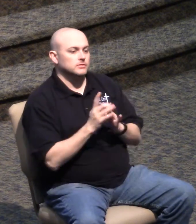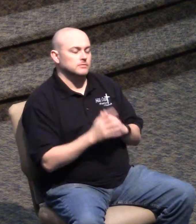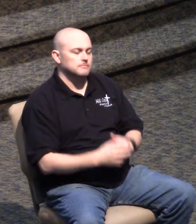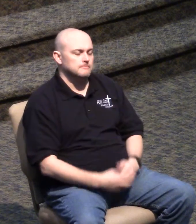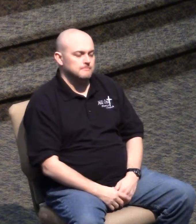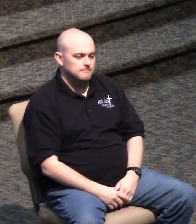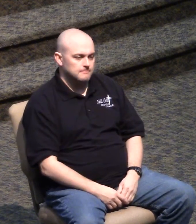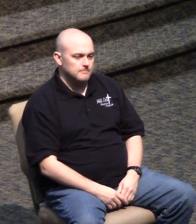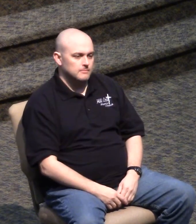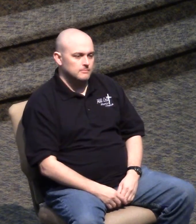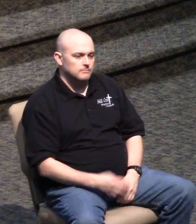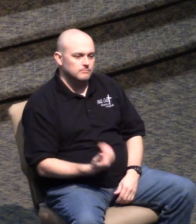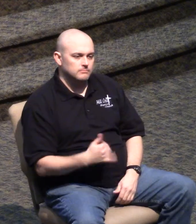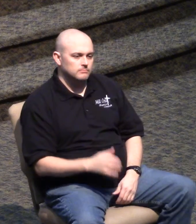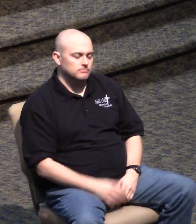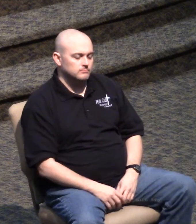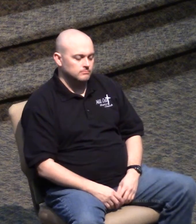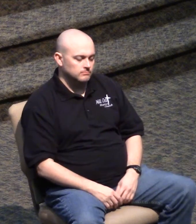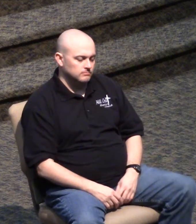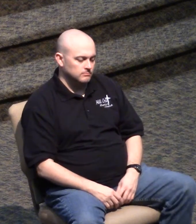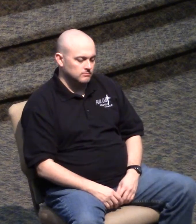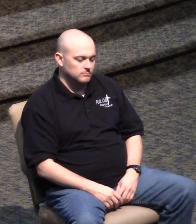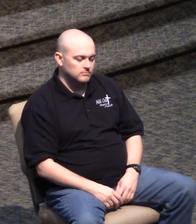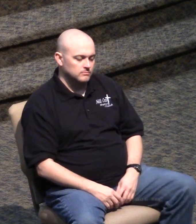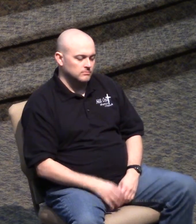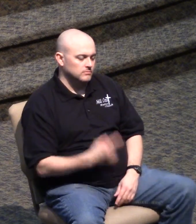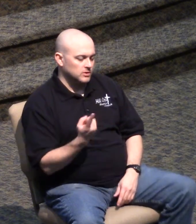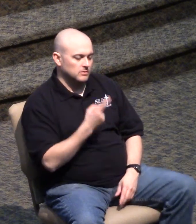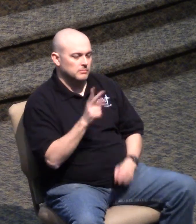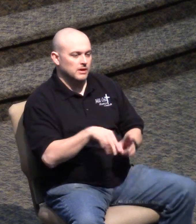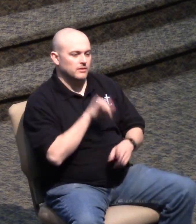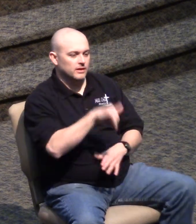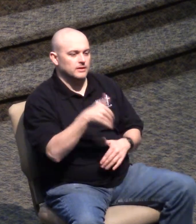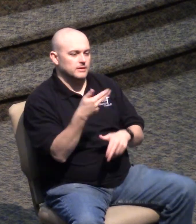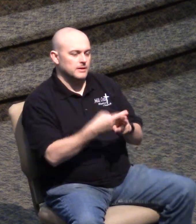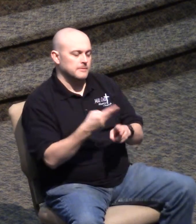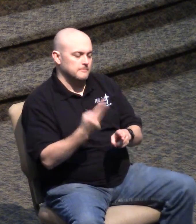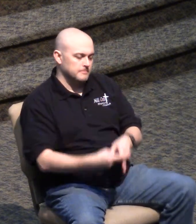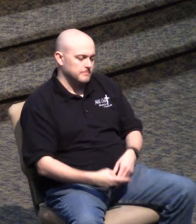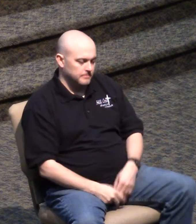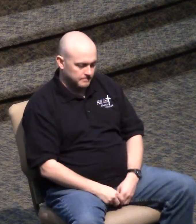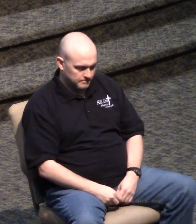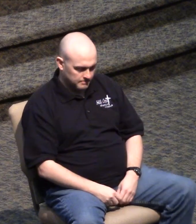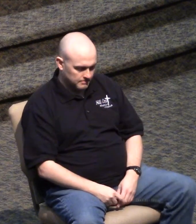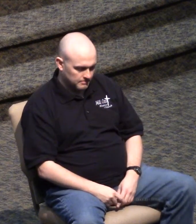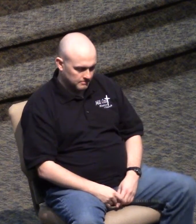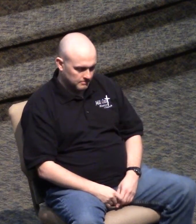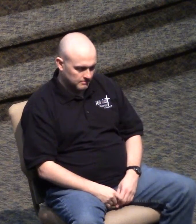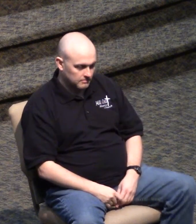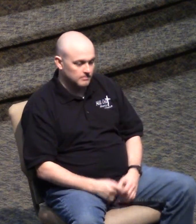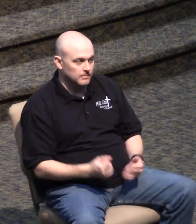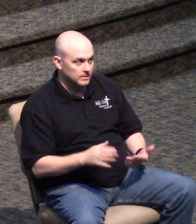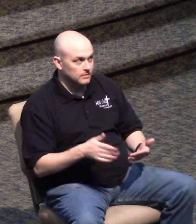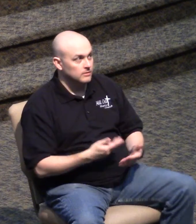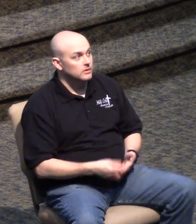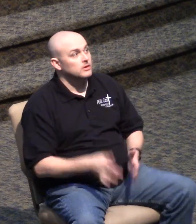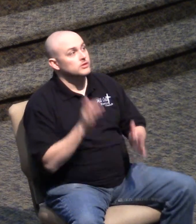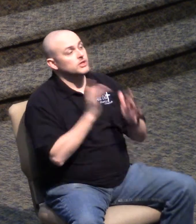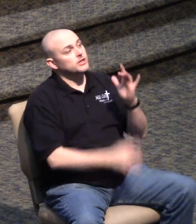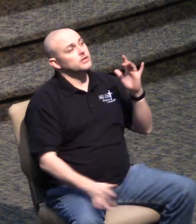Jesus. Oh, there is something about that name. Now sing it to him.